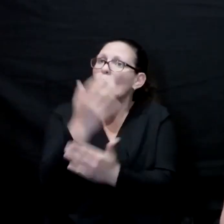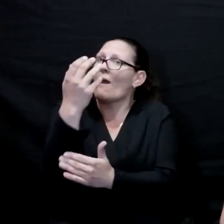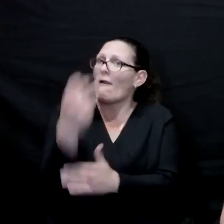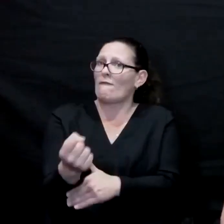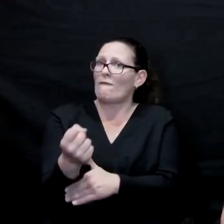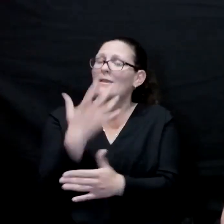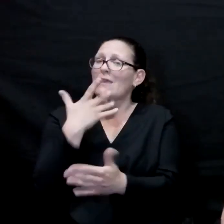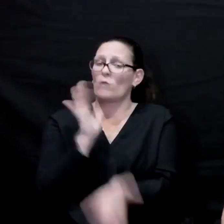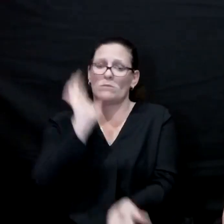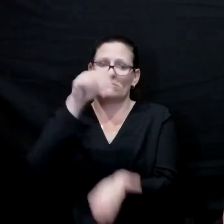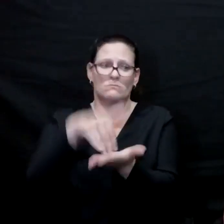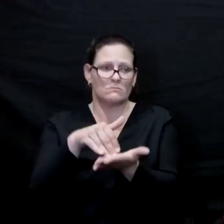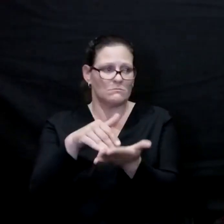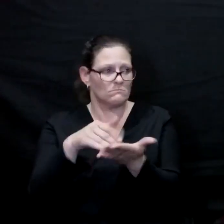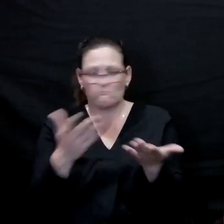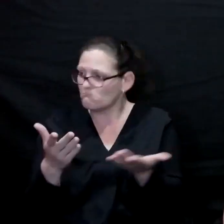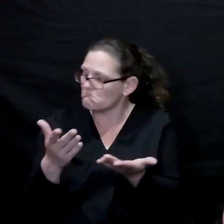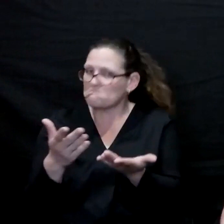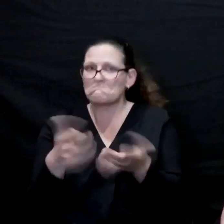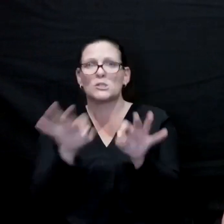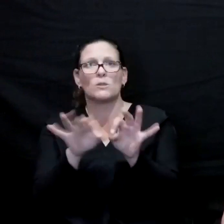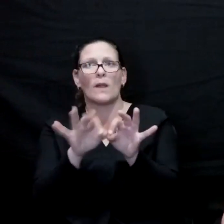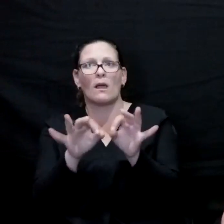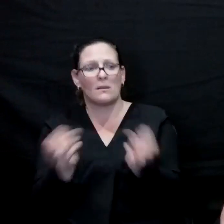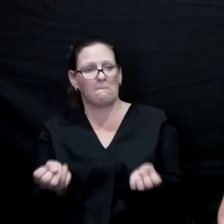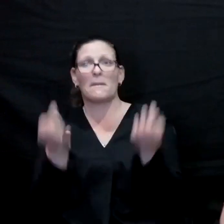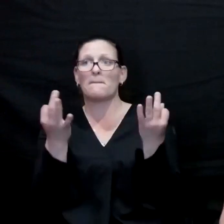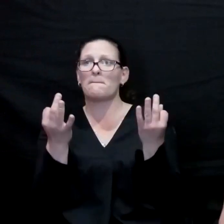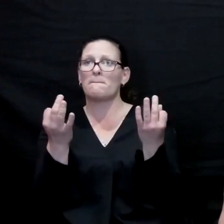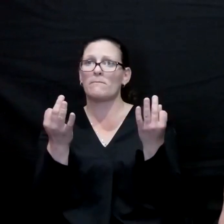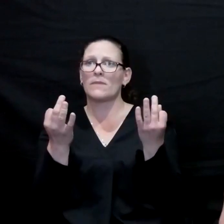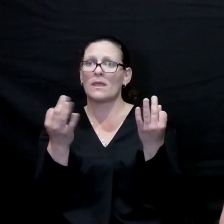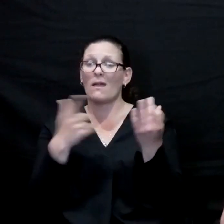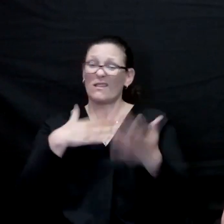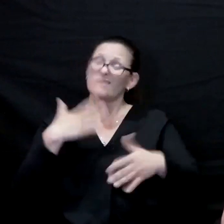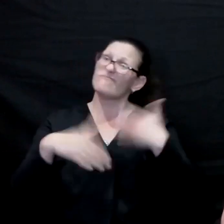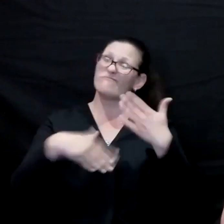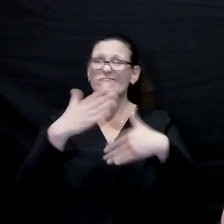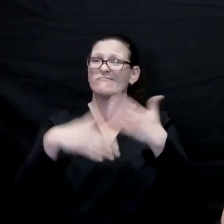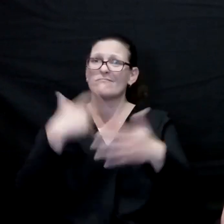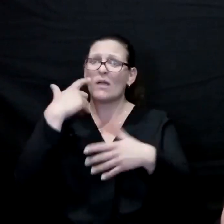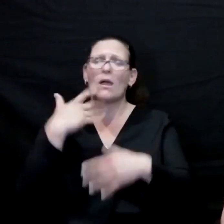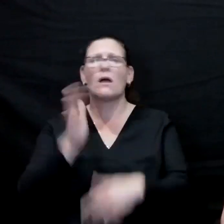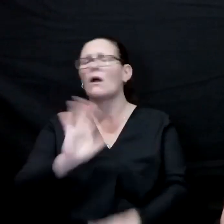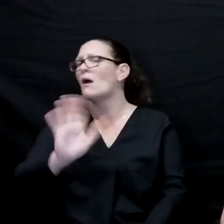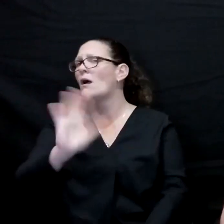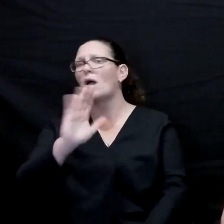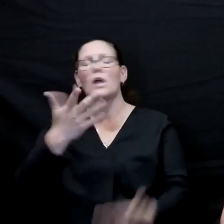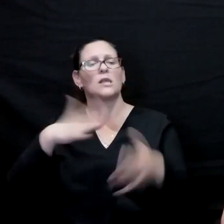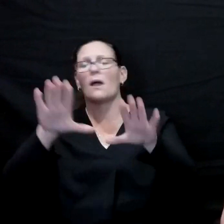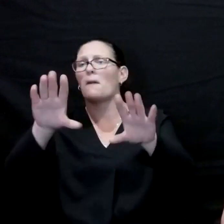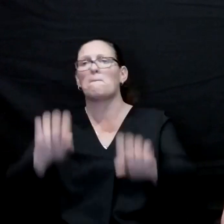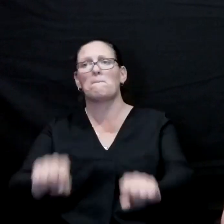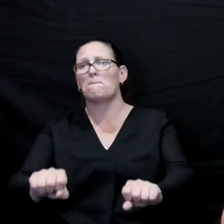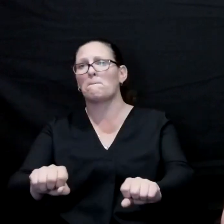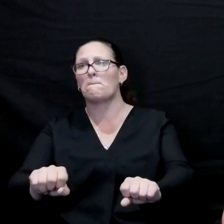meeting and there's not one booked or it's been cancelled, don't go ahead with the meeting because you're not going to have a